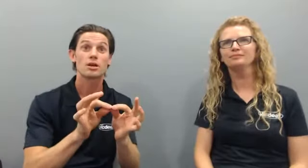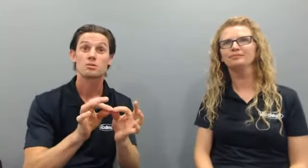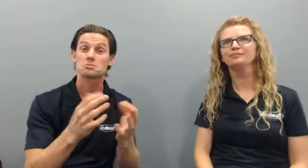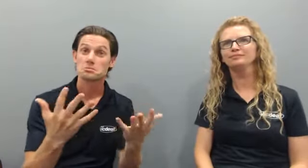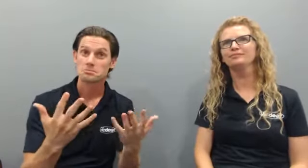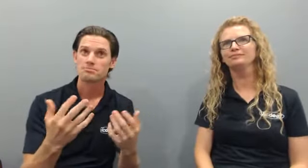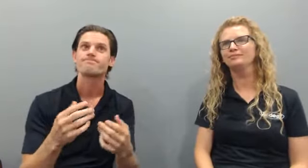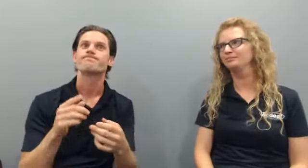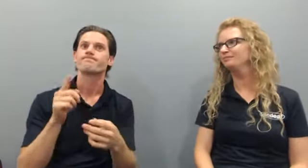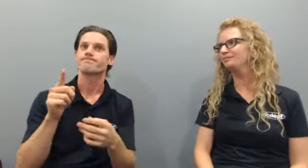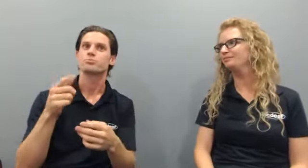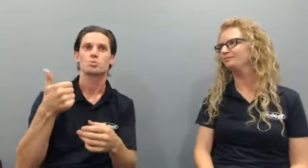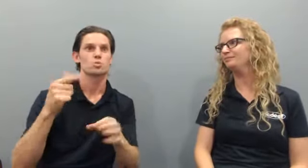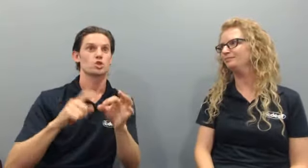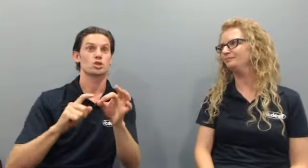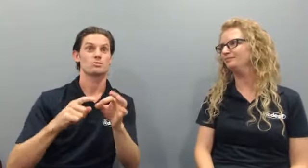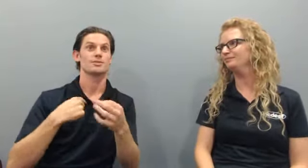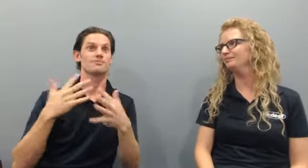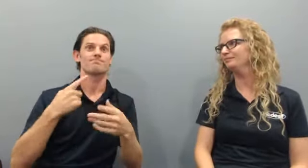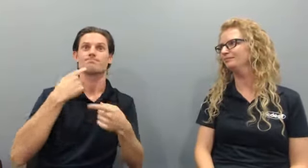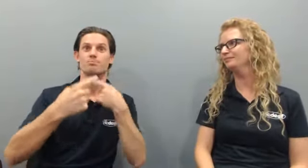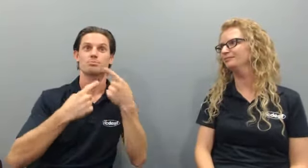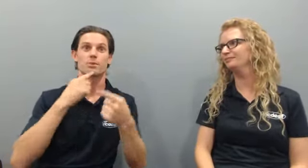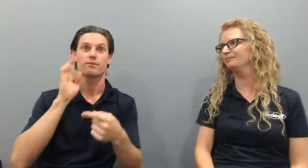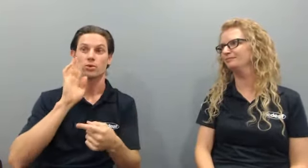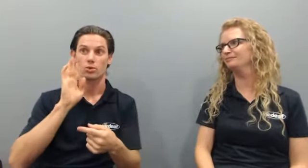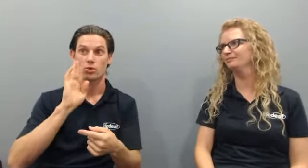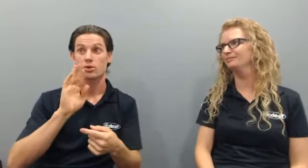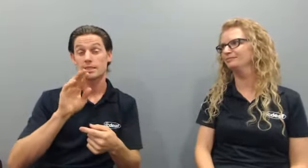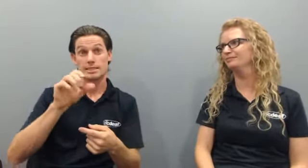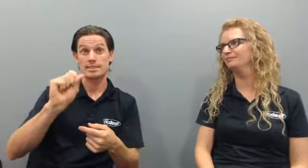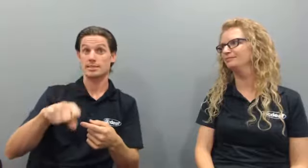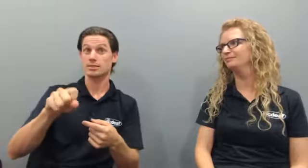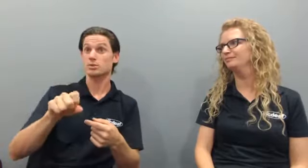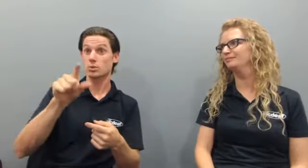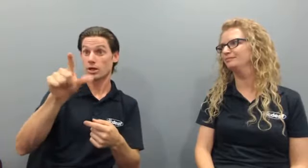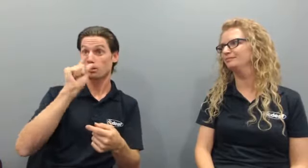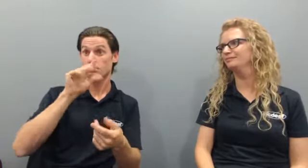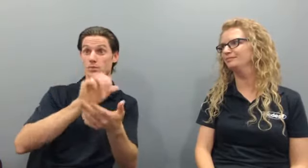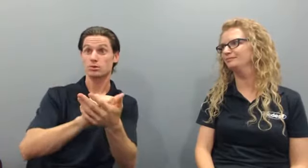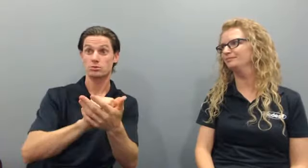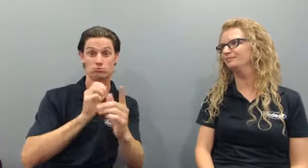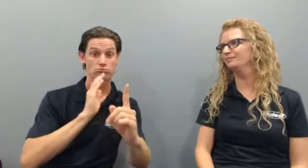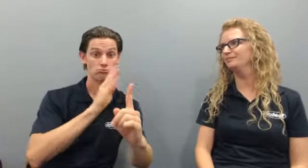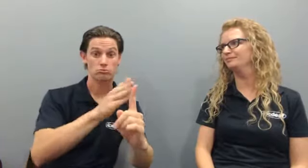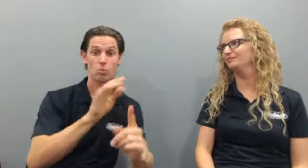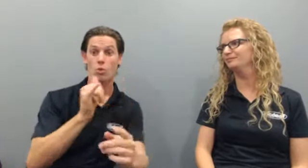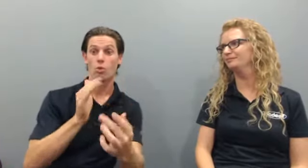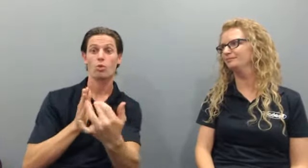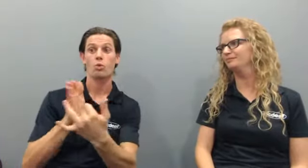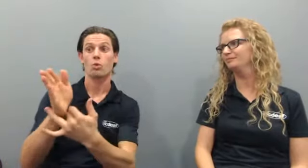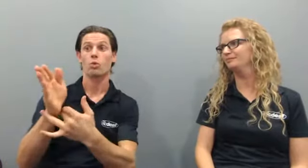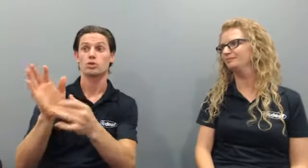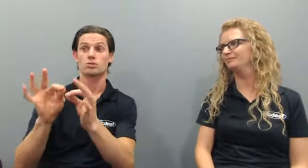Can I book interpreters directly? And that's a great question. Earlier we mentioned that you can book interpreters